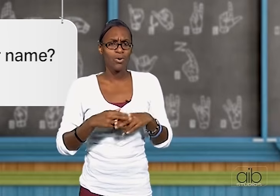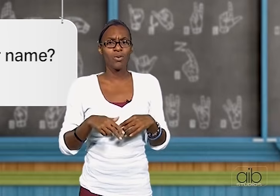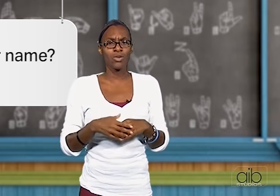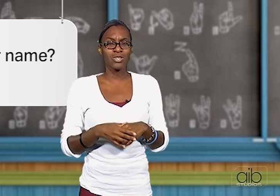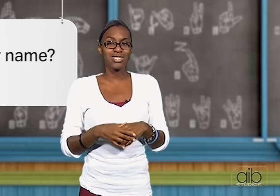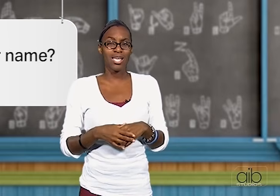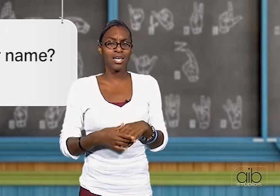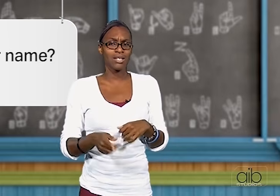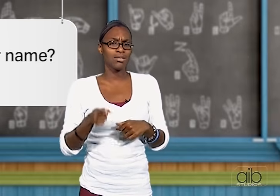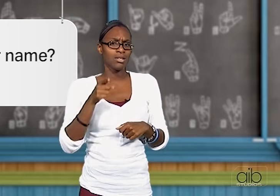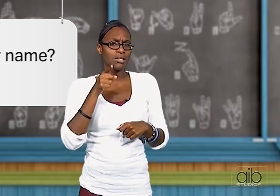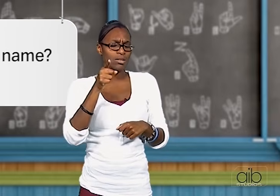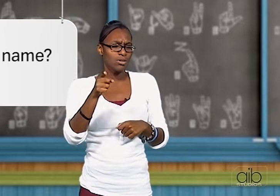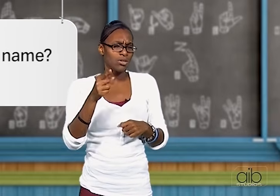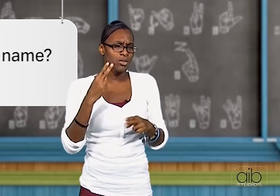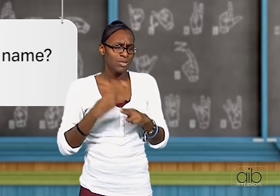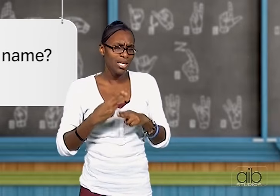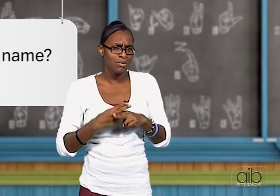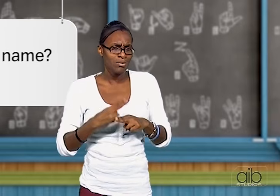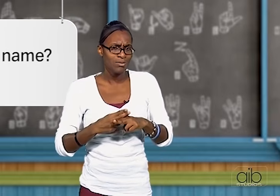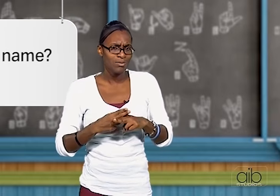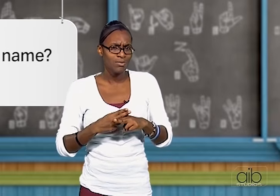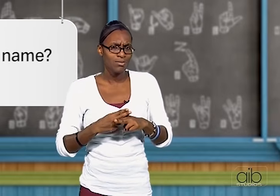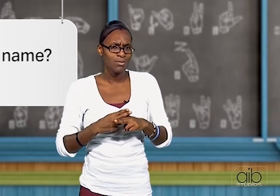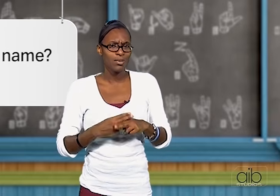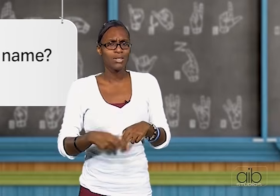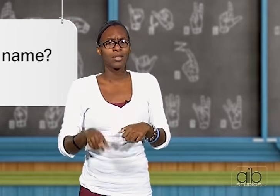or you can sign you name,